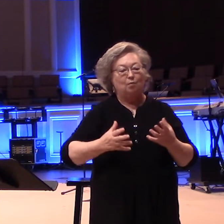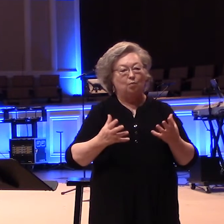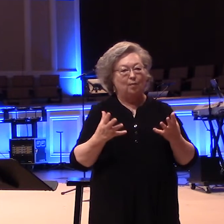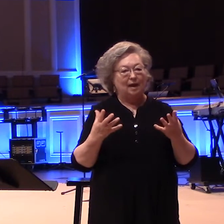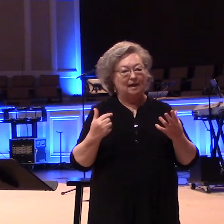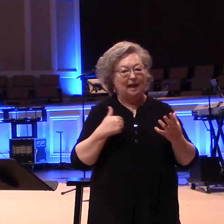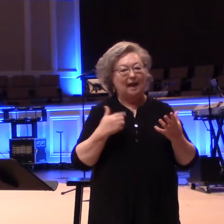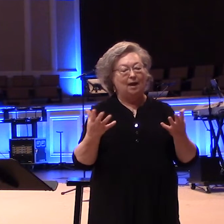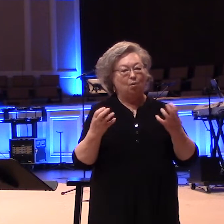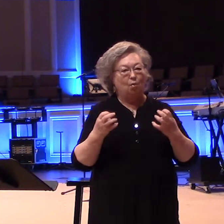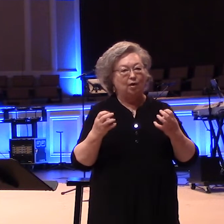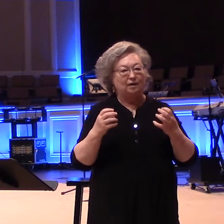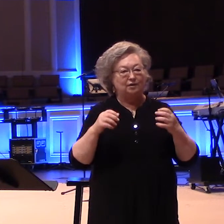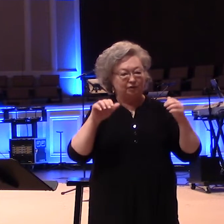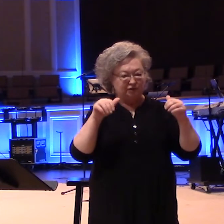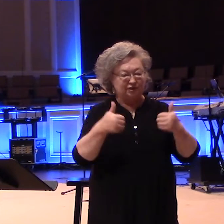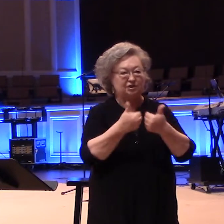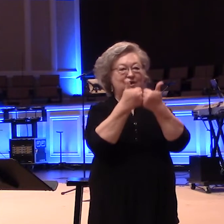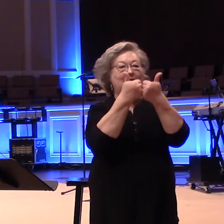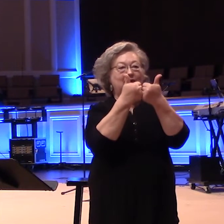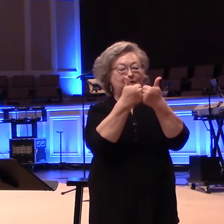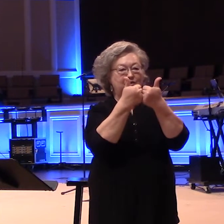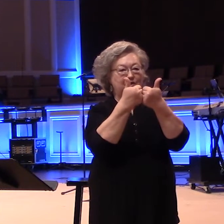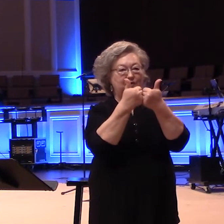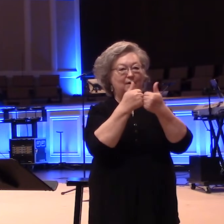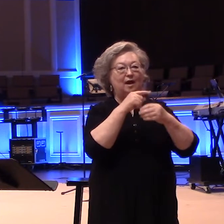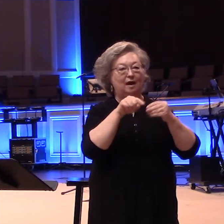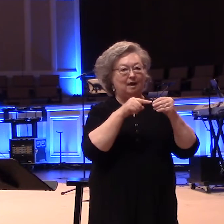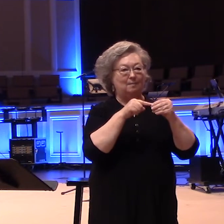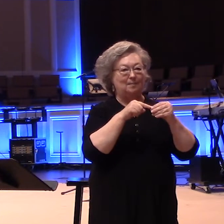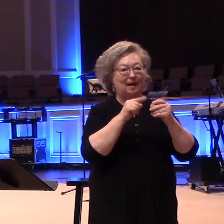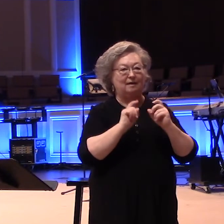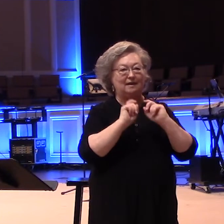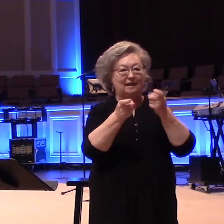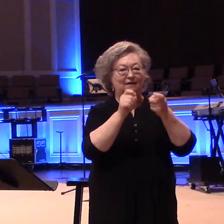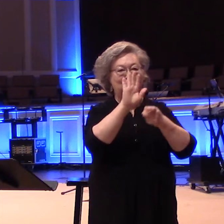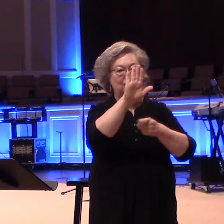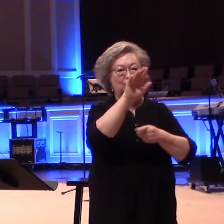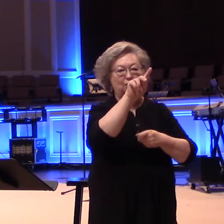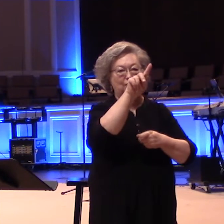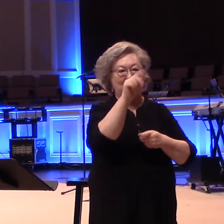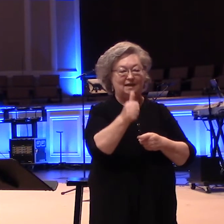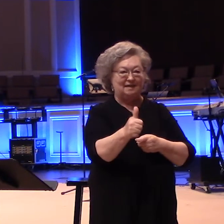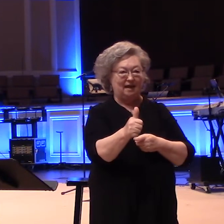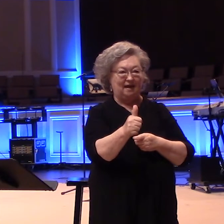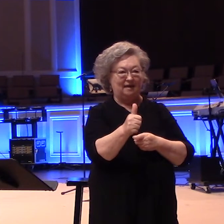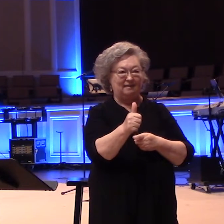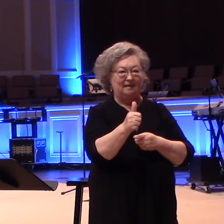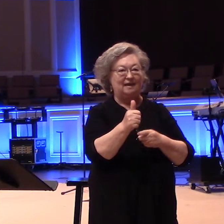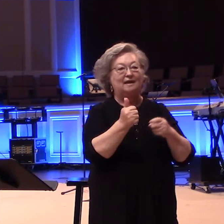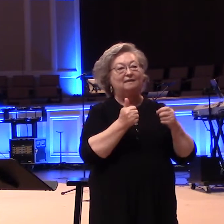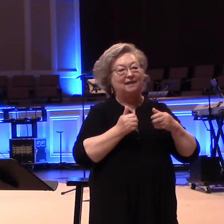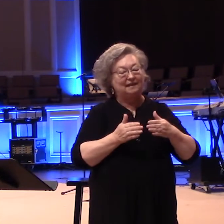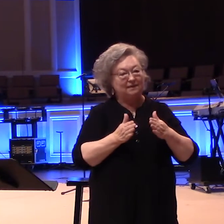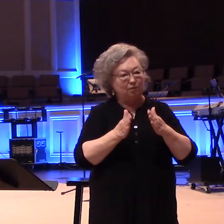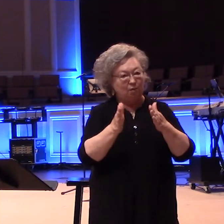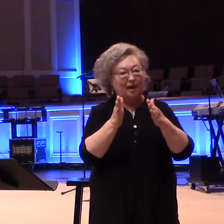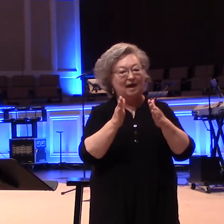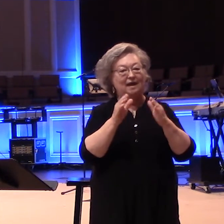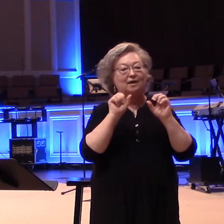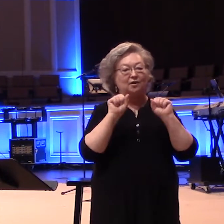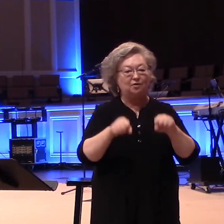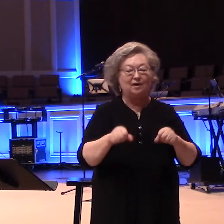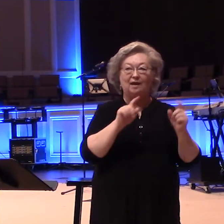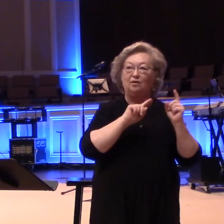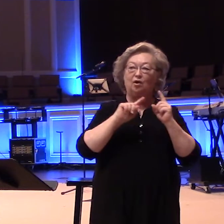you and a way for you to come home. And so he says to his people, I want you to come home. And if you're looking for a good way to come home, you